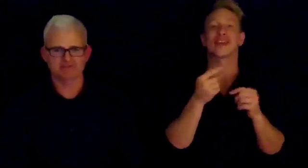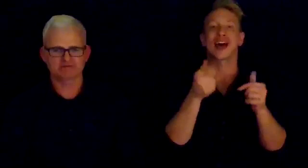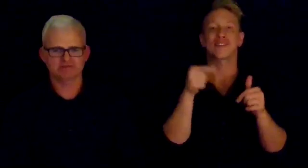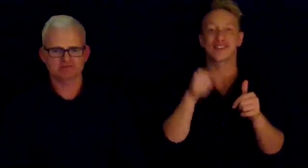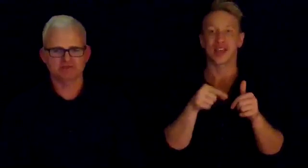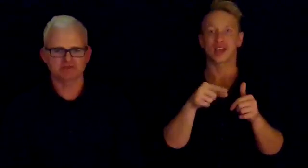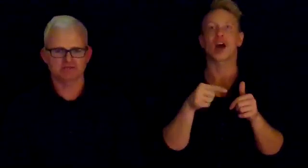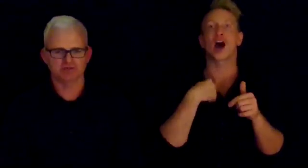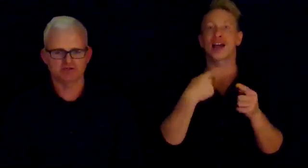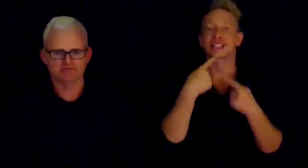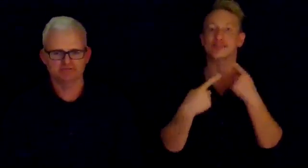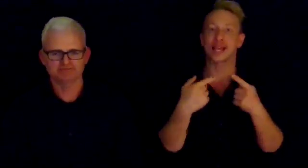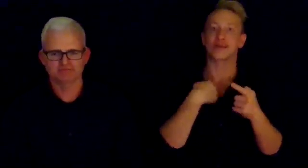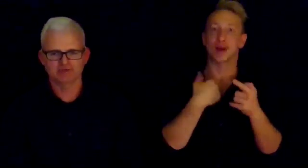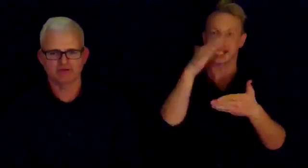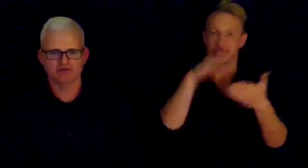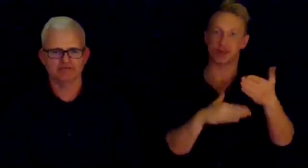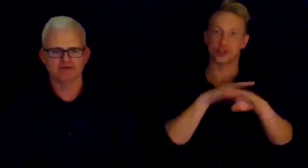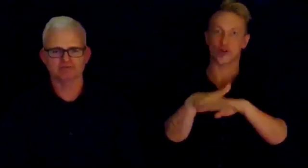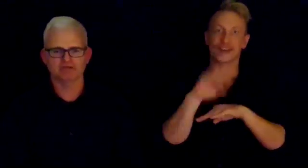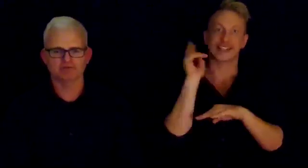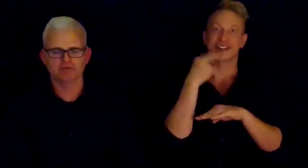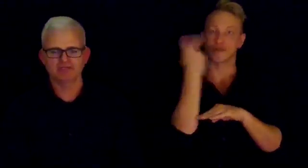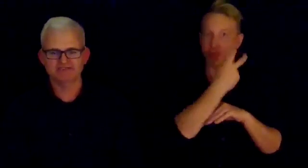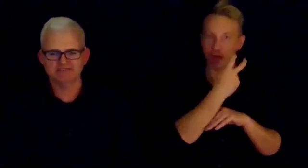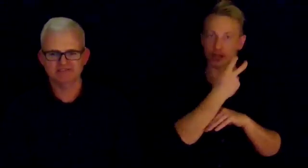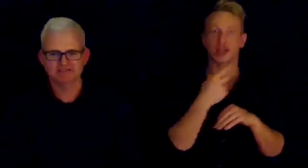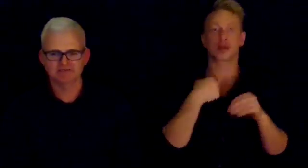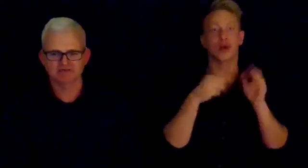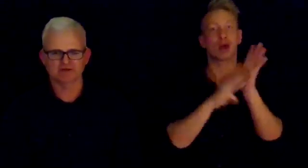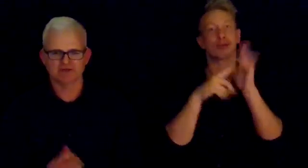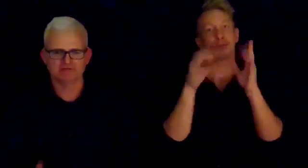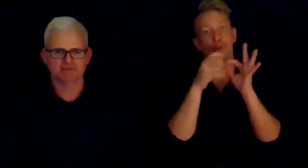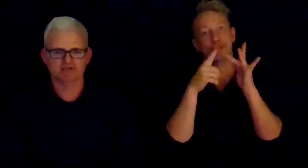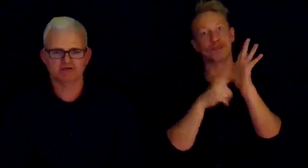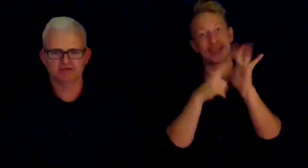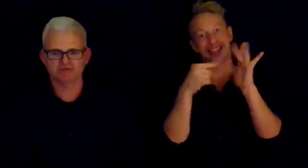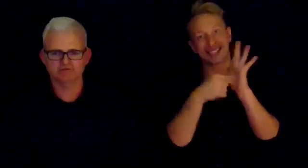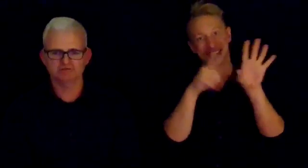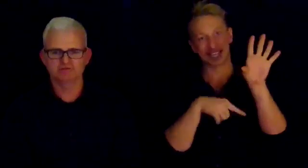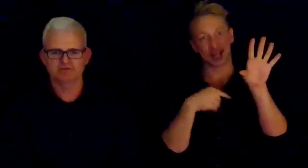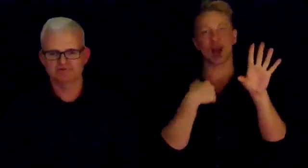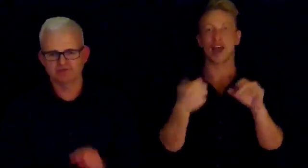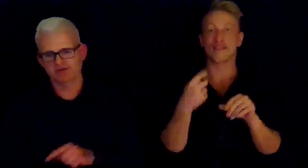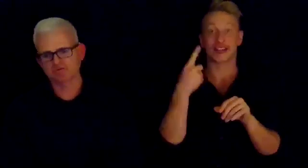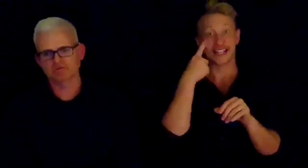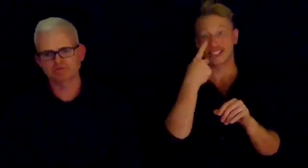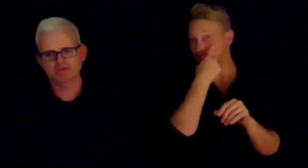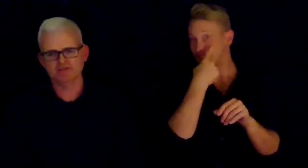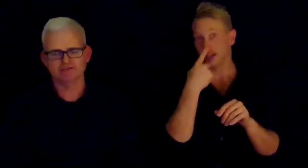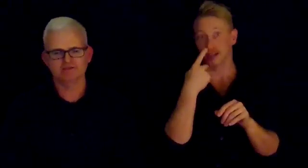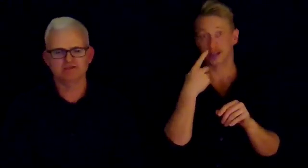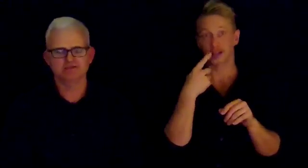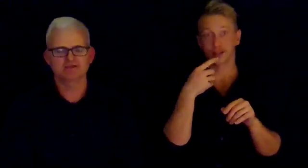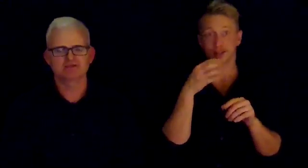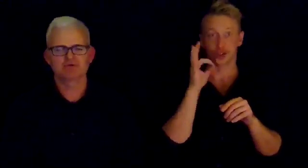my experiences of being deaf-blind, of how it affects my mobility, that I have a seeing eye dog. So Fiona was with